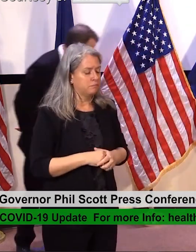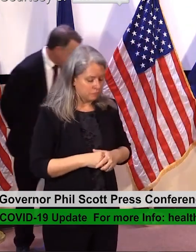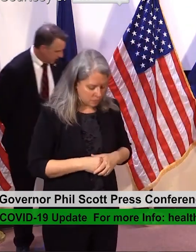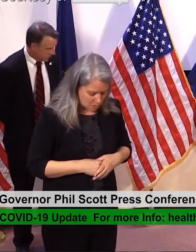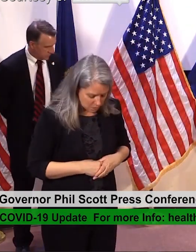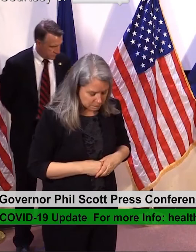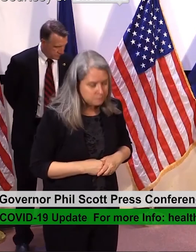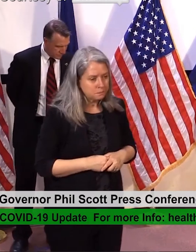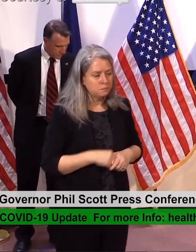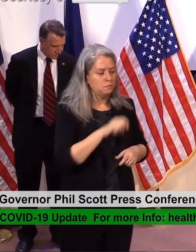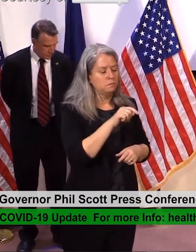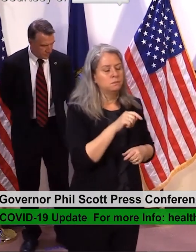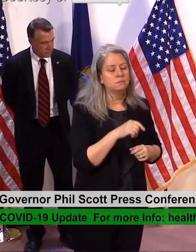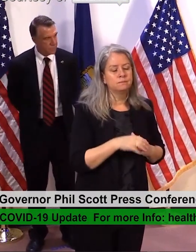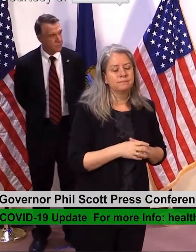So